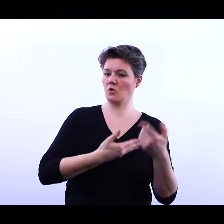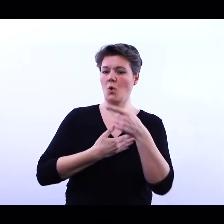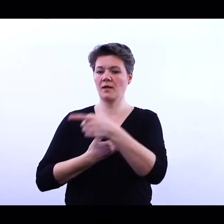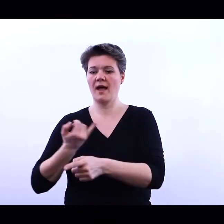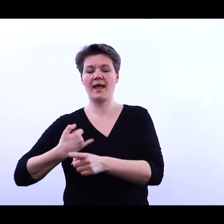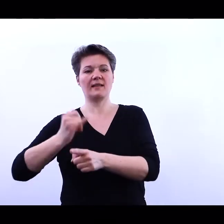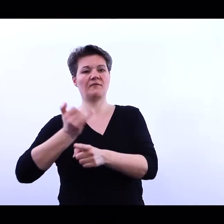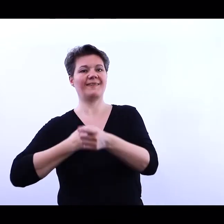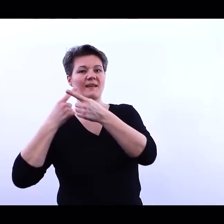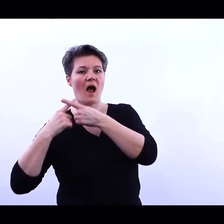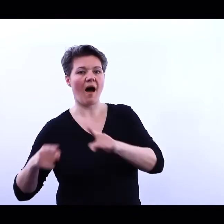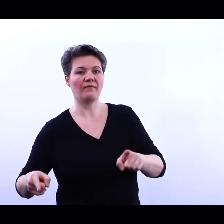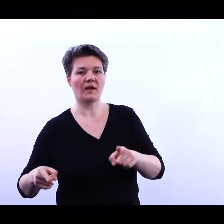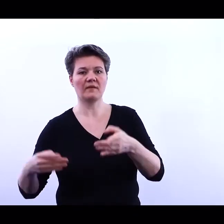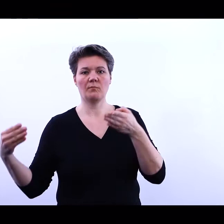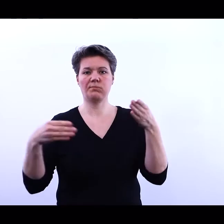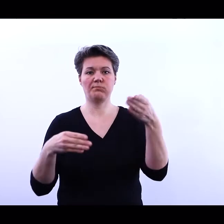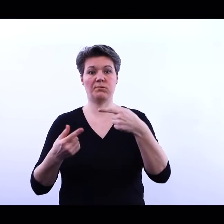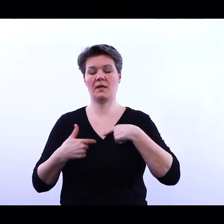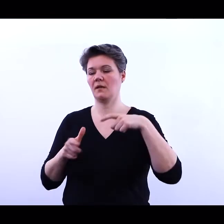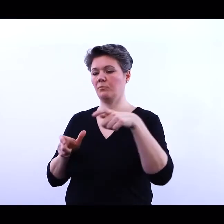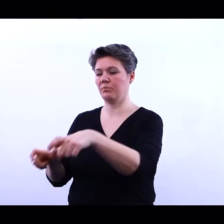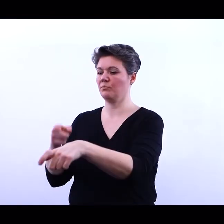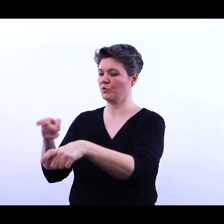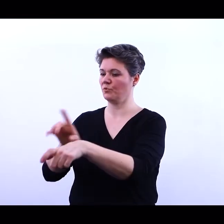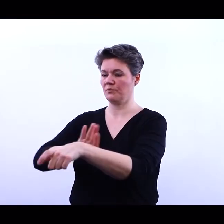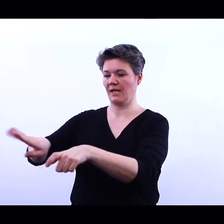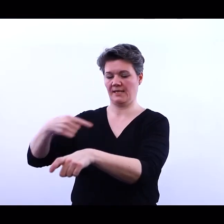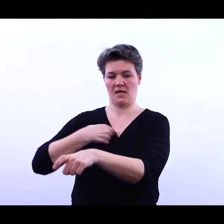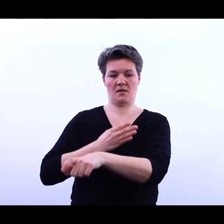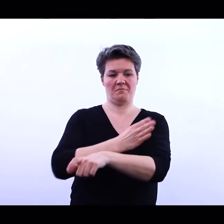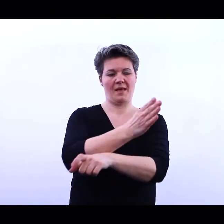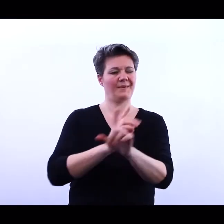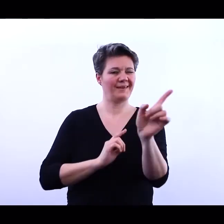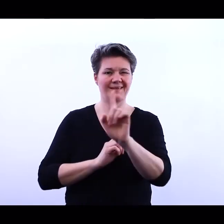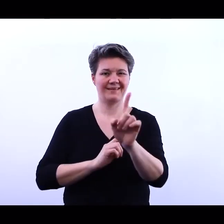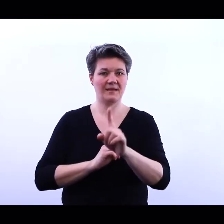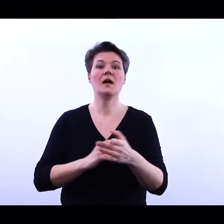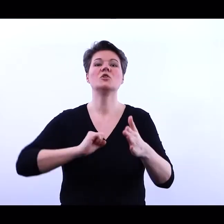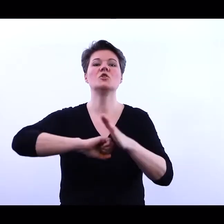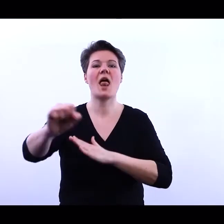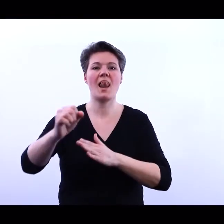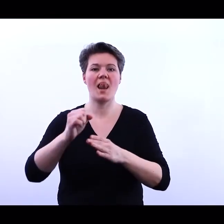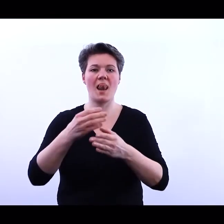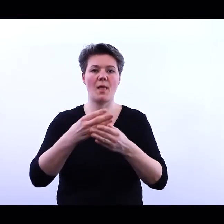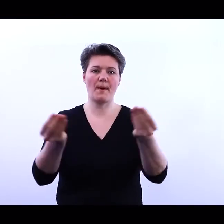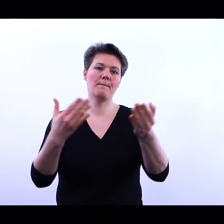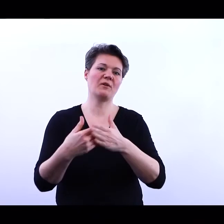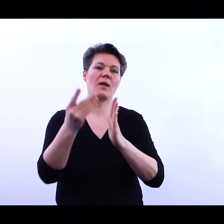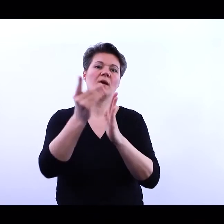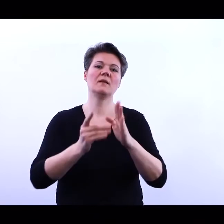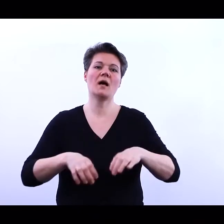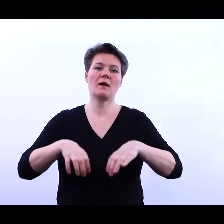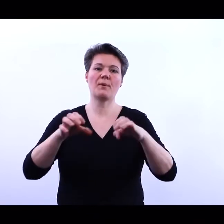impact of our programs and services are in their lives. While it may be very easy and quick to set up a database